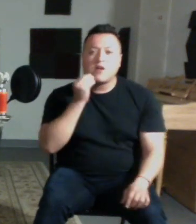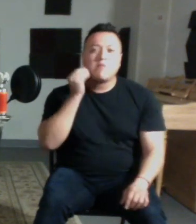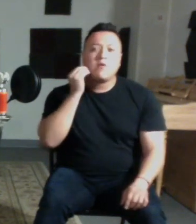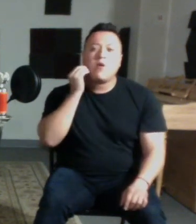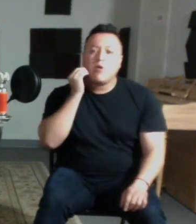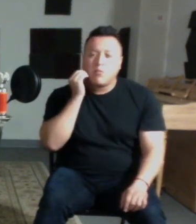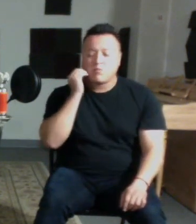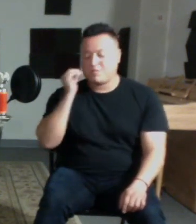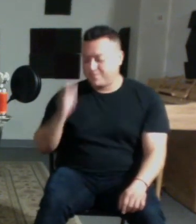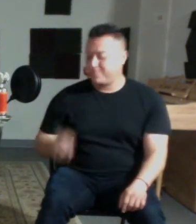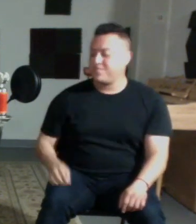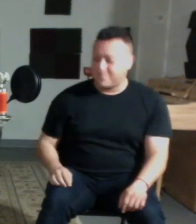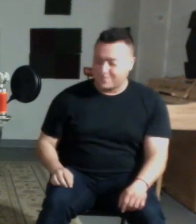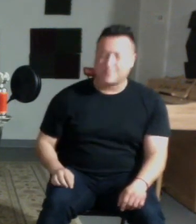come home.